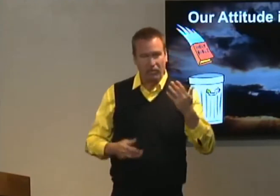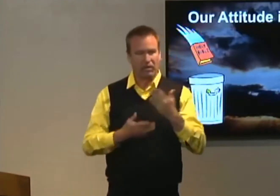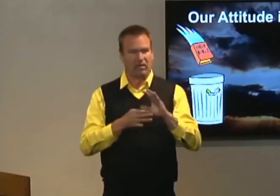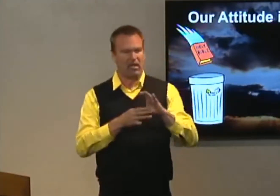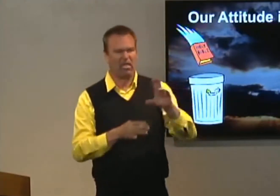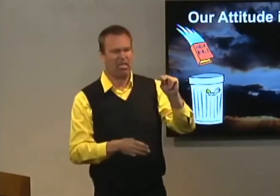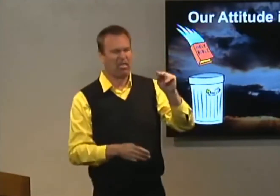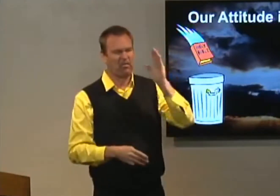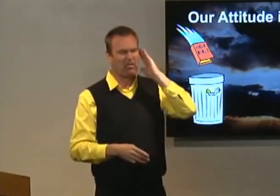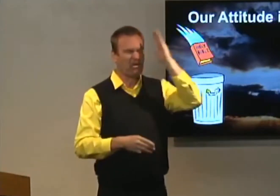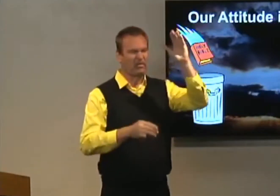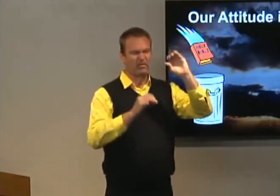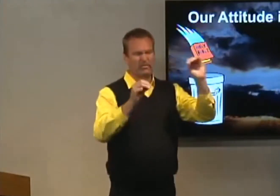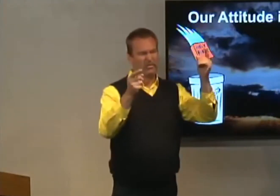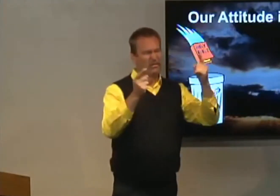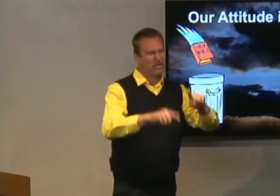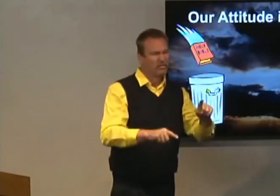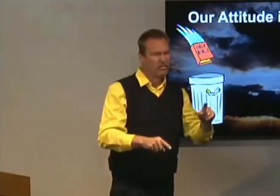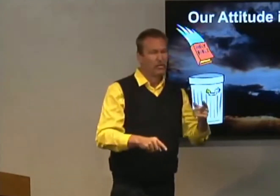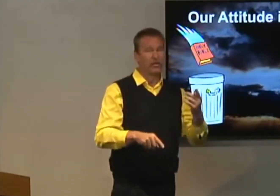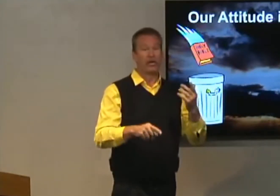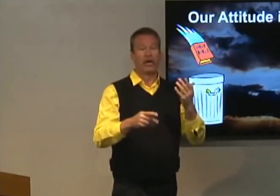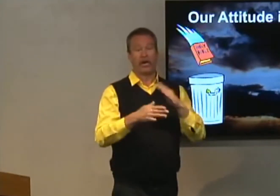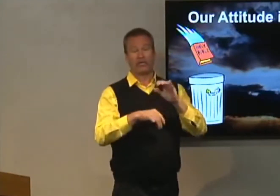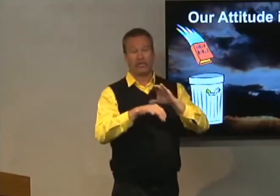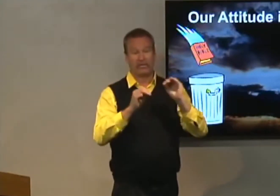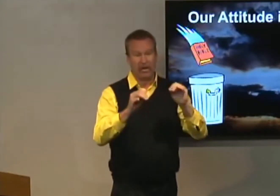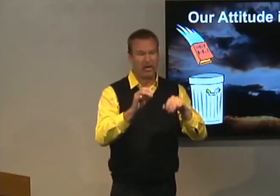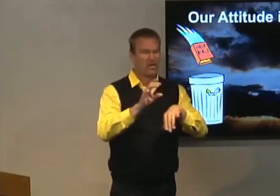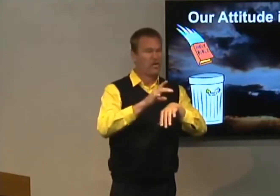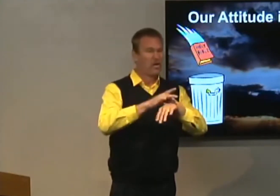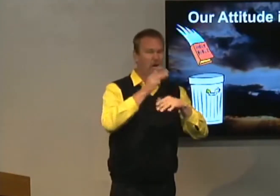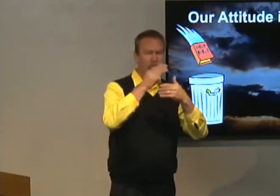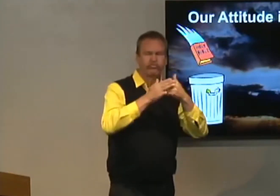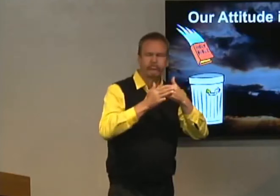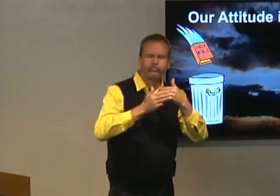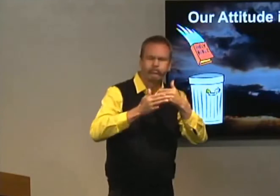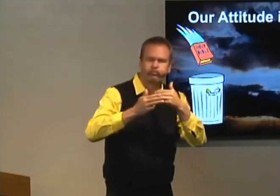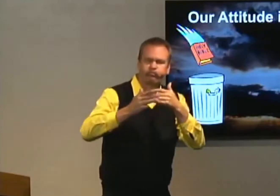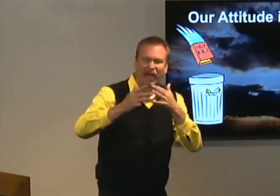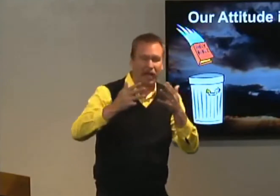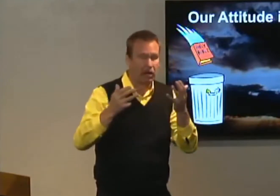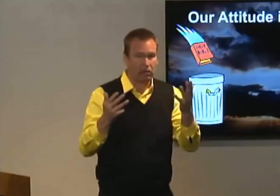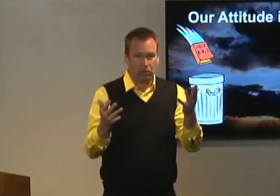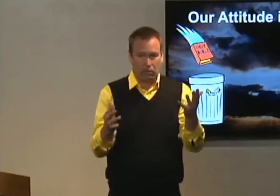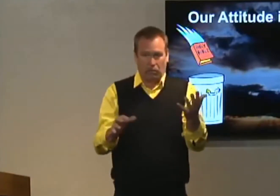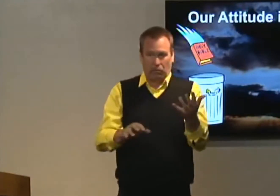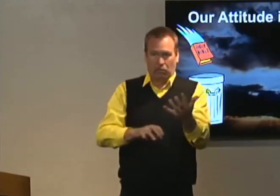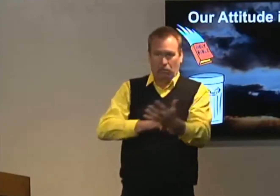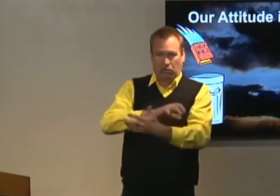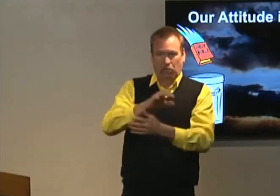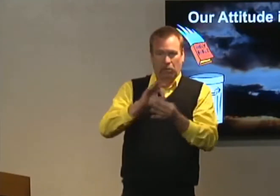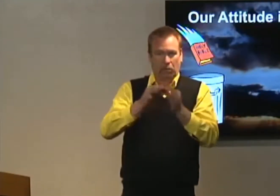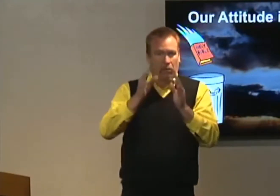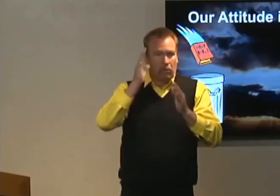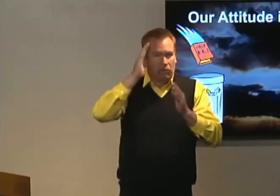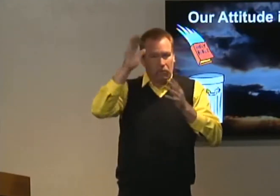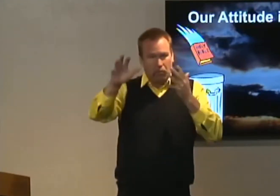churches and everything. And some people say, well, it hasn't happened yet. It's not going to happen. You know, the earth is just continuing to go